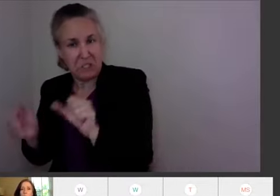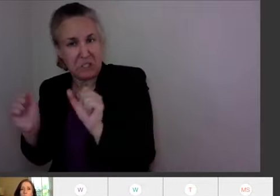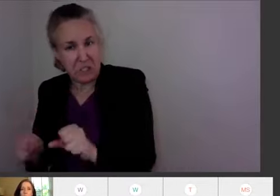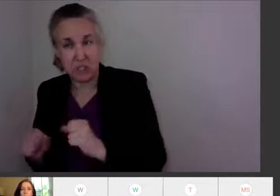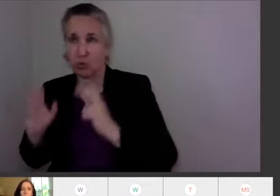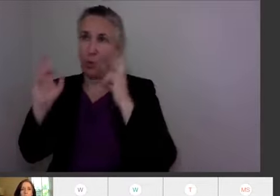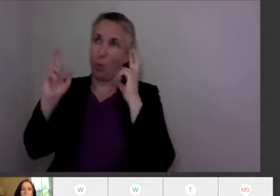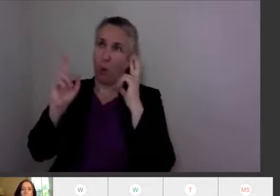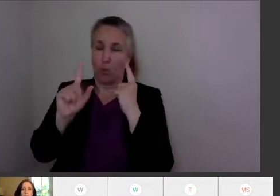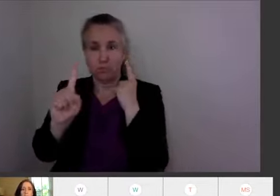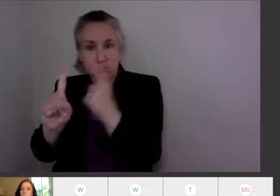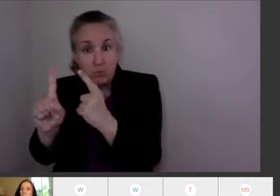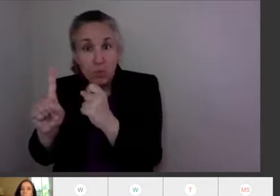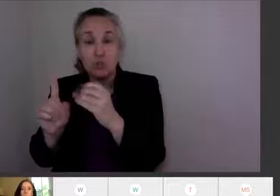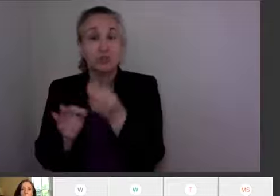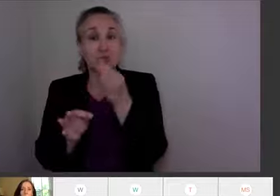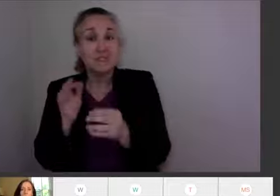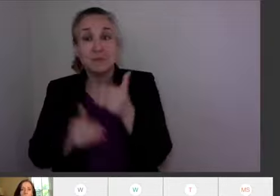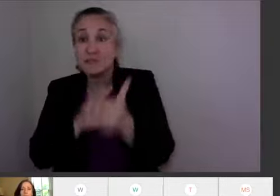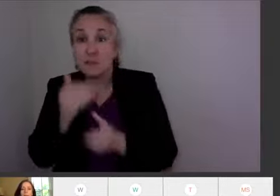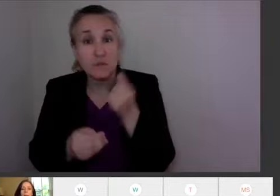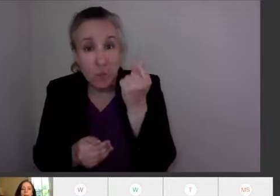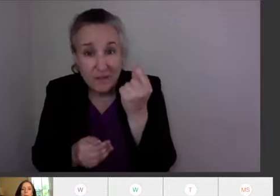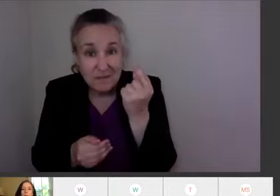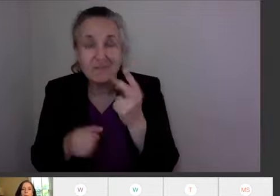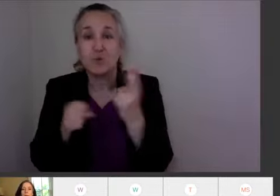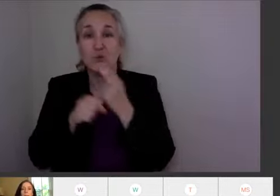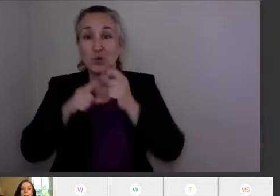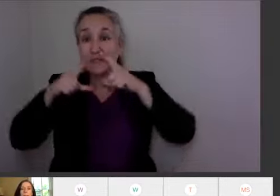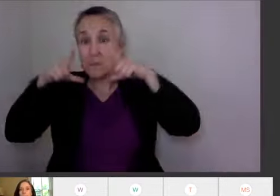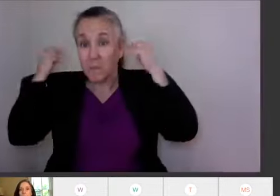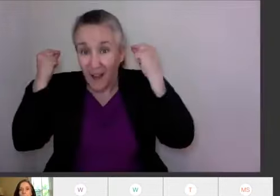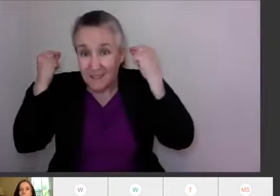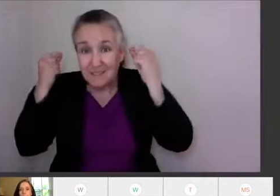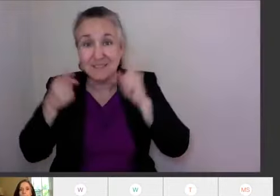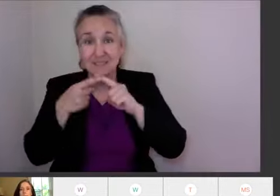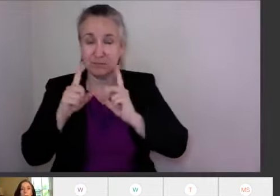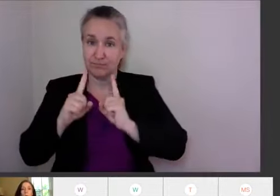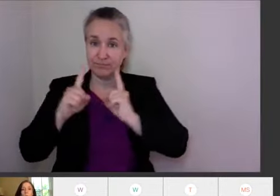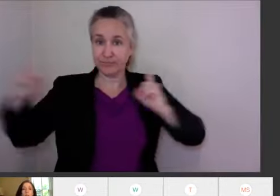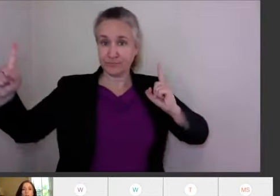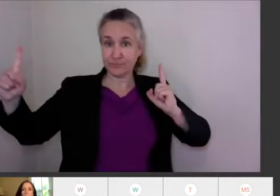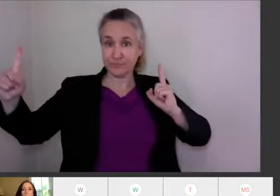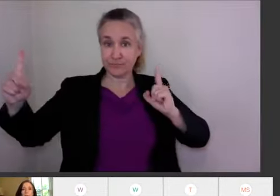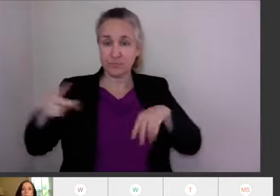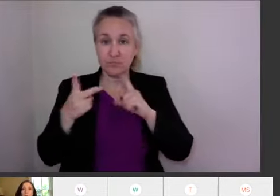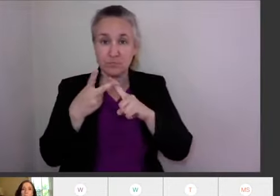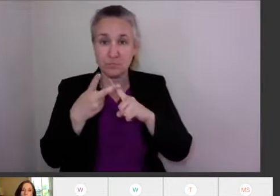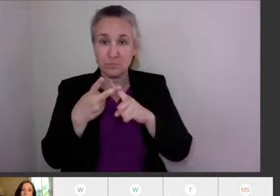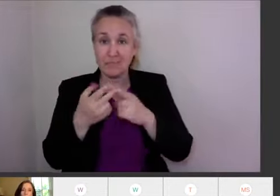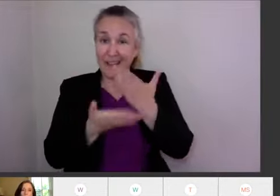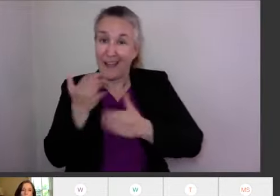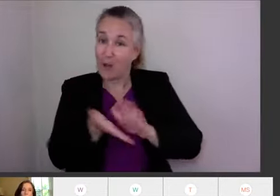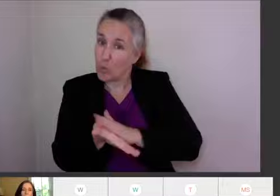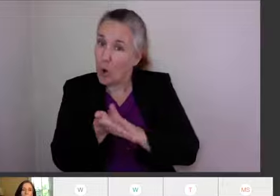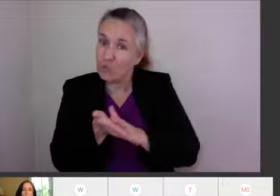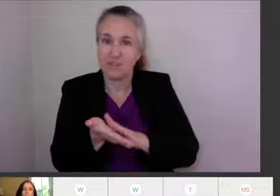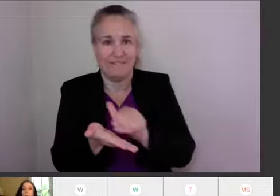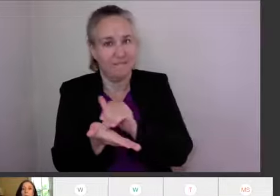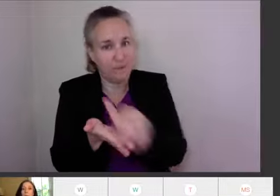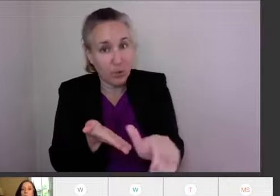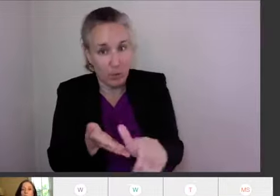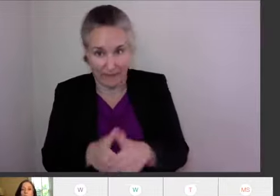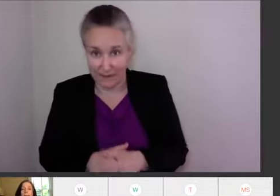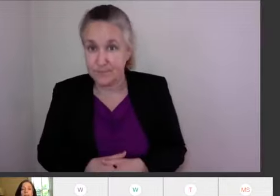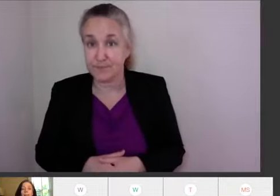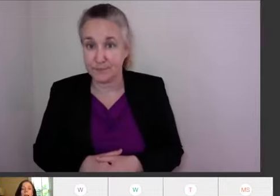what are those simple steps? Wear a mask, keep physically distant, and wash your hands frequently.